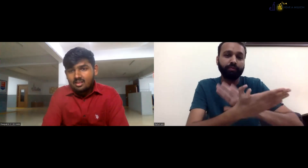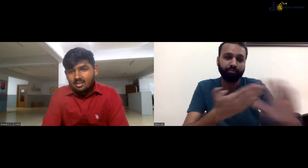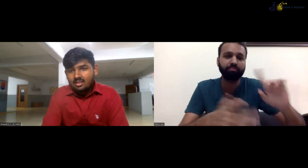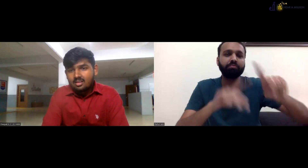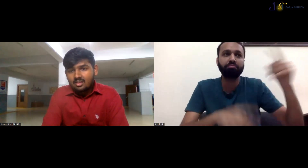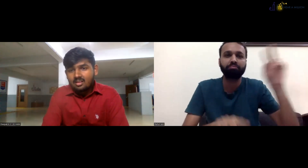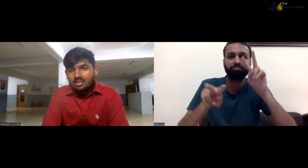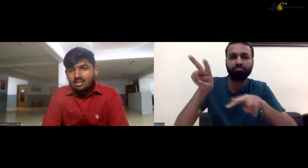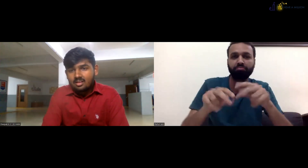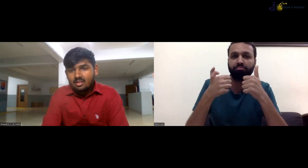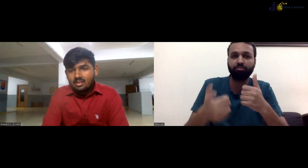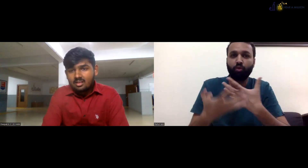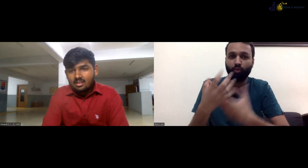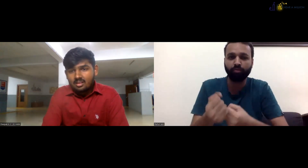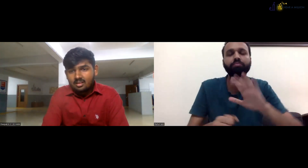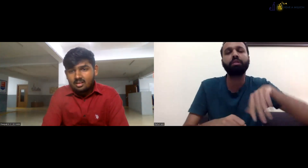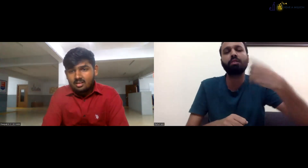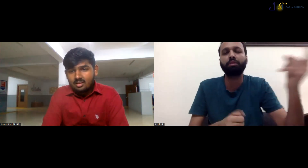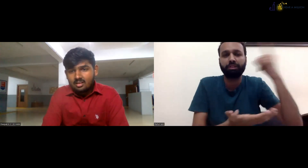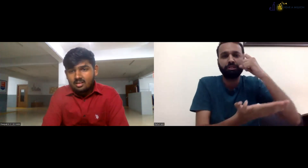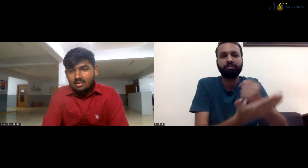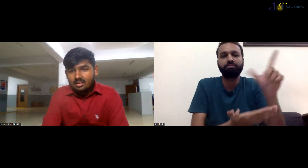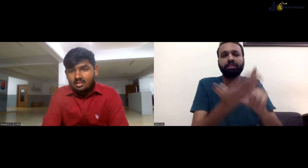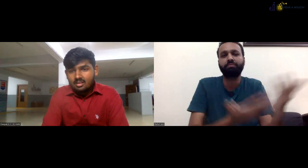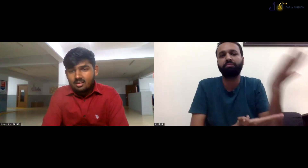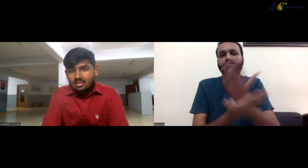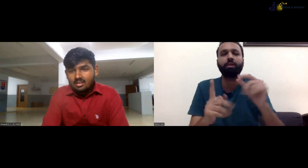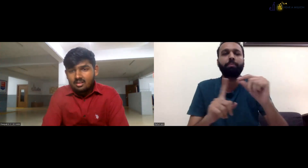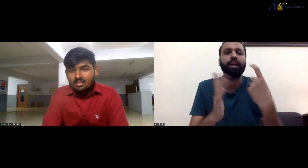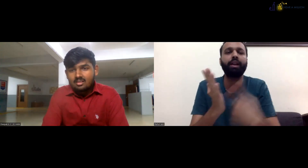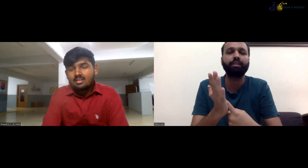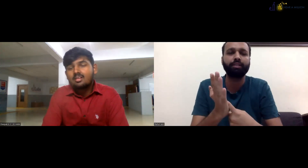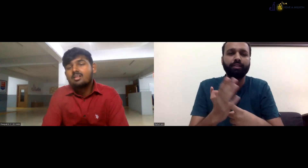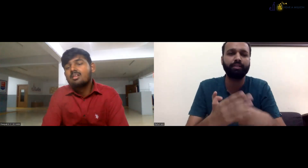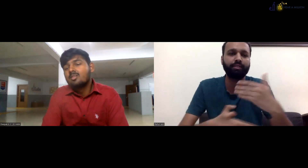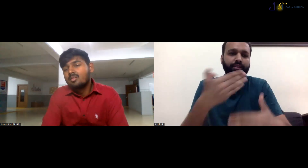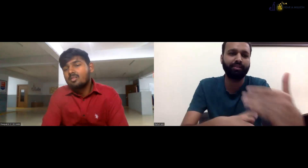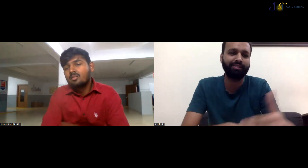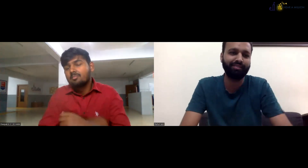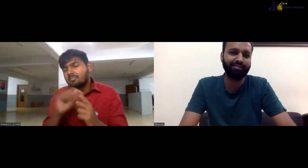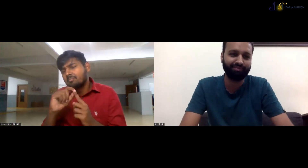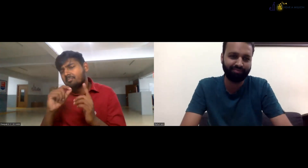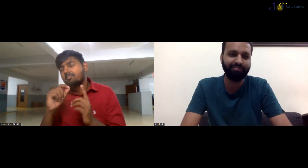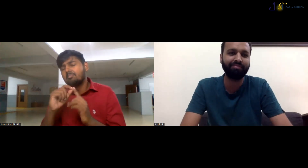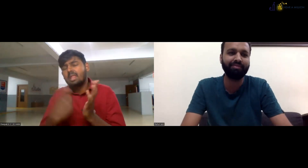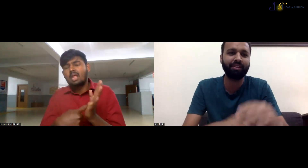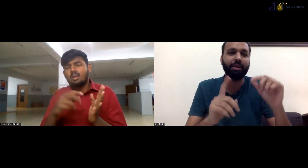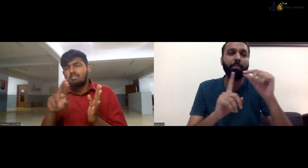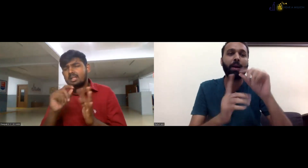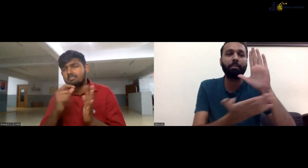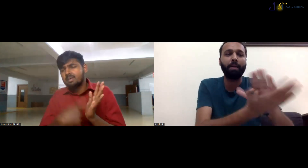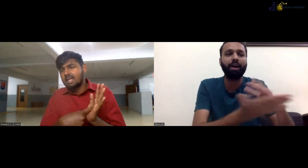can work for 2 years. After those 2 years, maybe, they would evaluate and decide to extend or maybe give you a